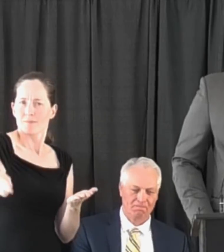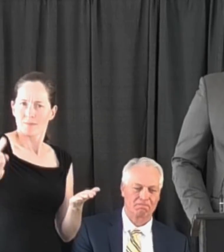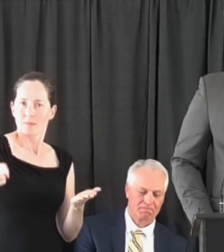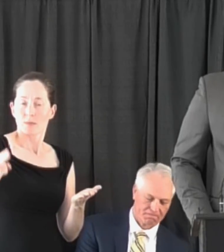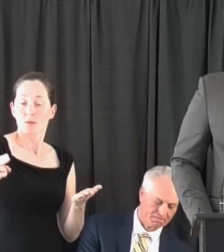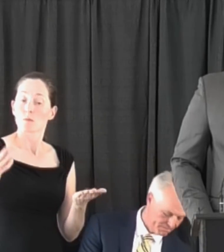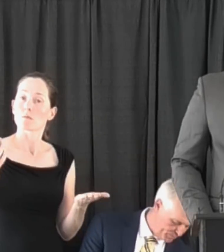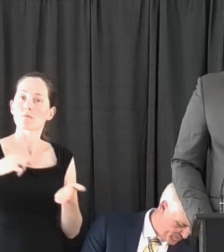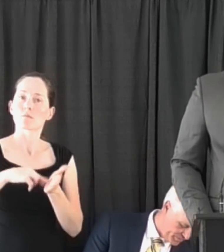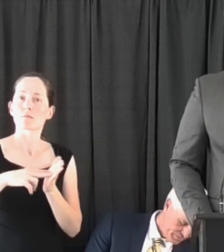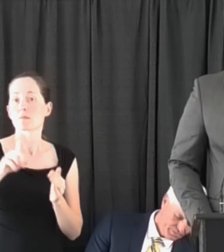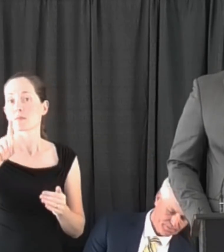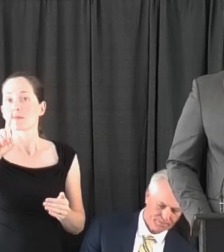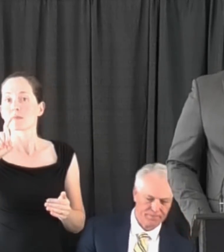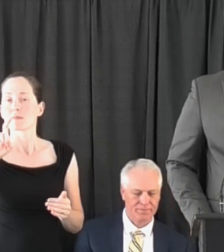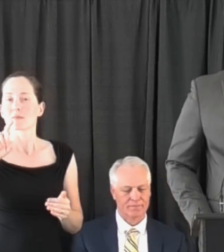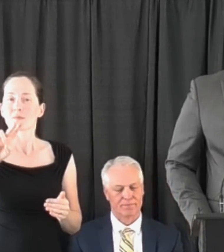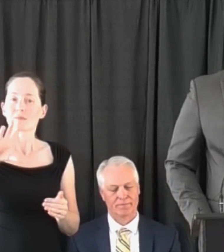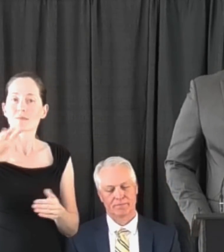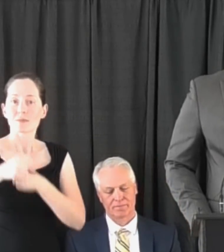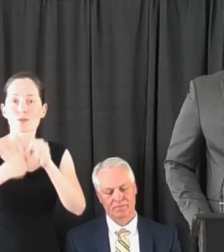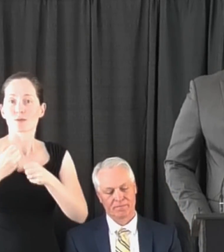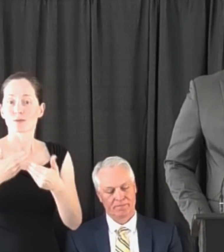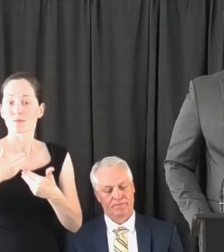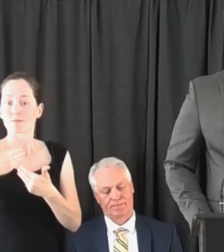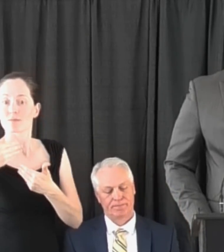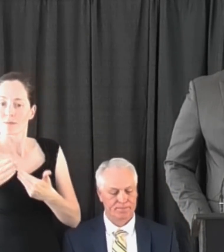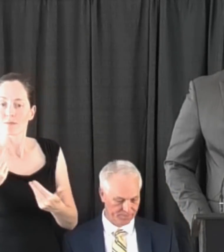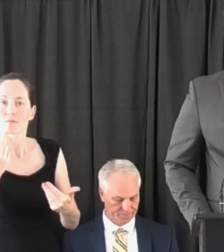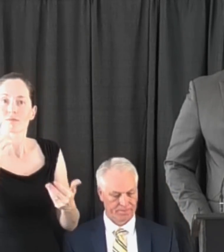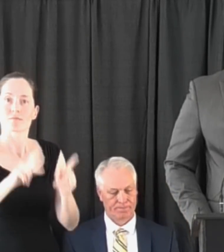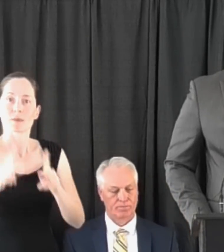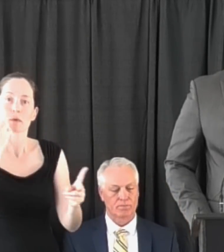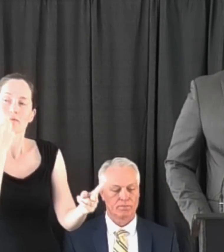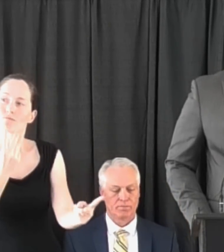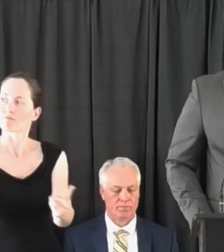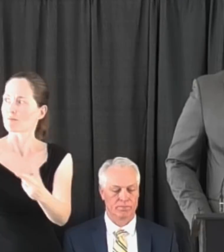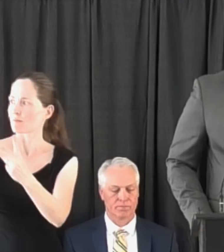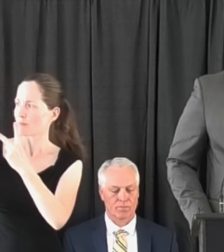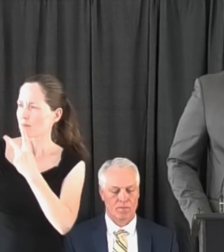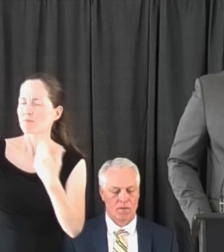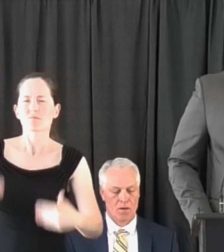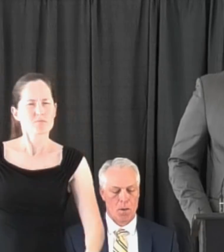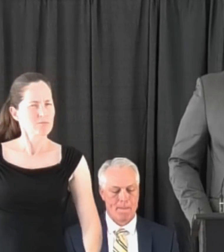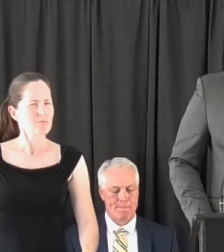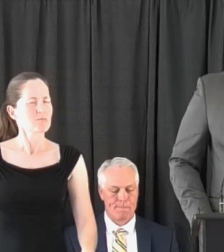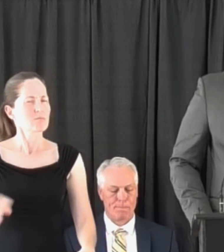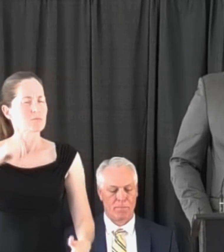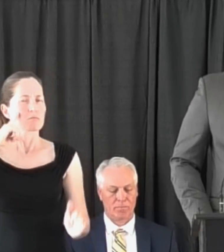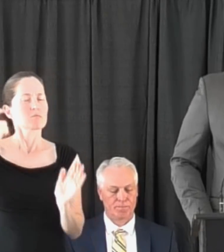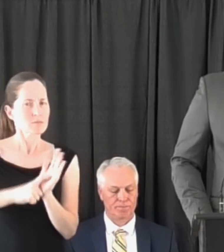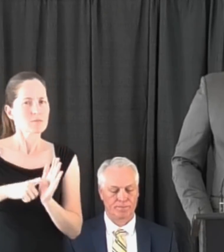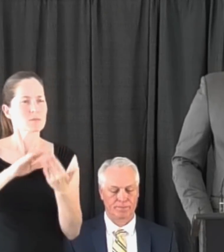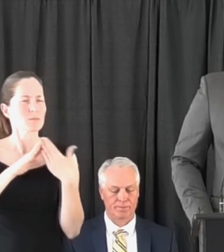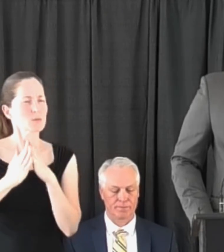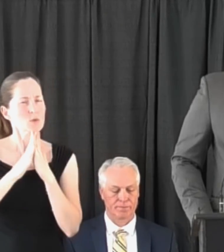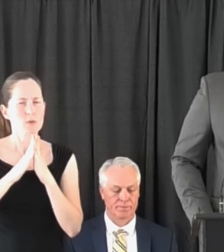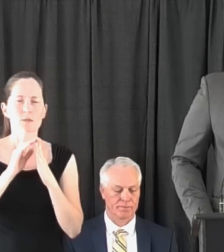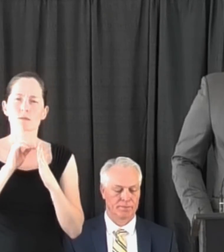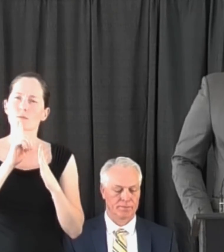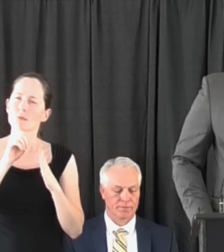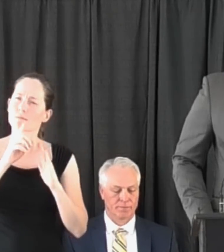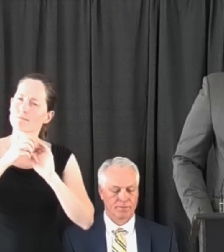now, people look back on this moment and they see a community that came together, a community that